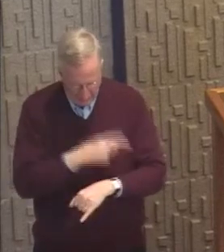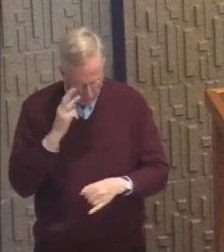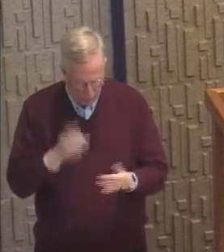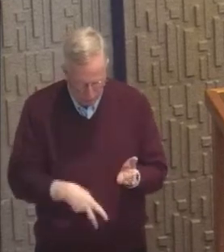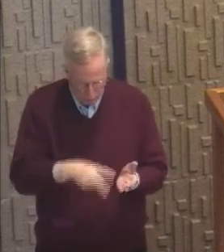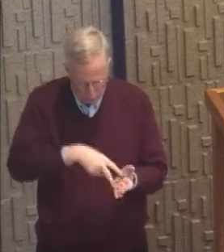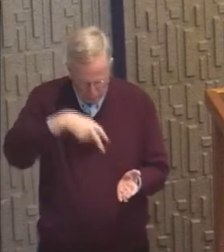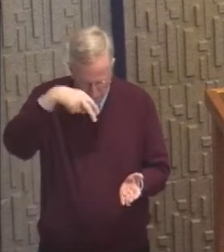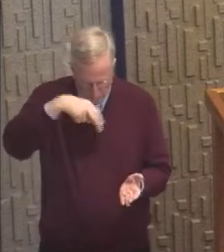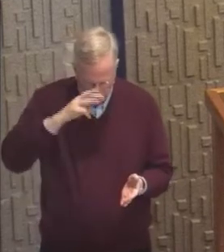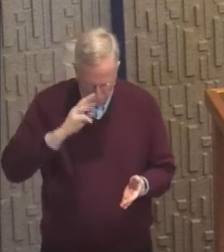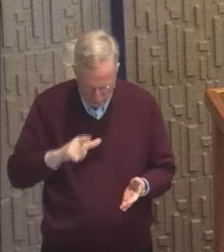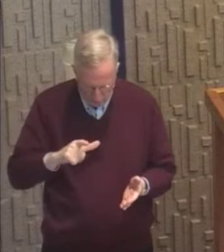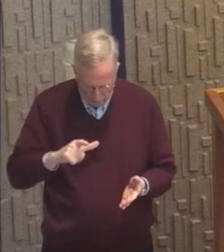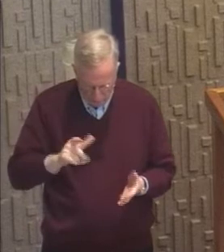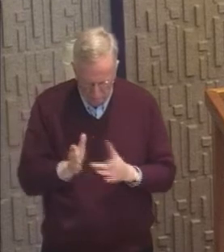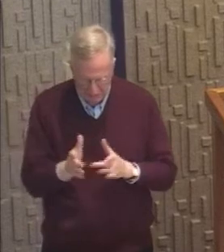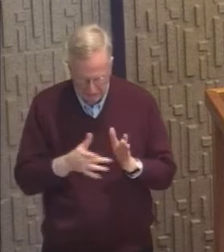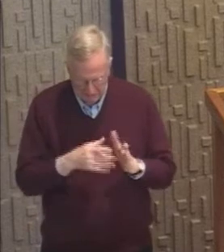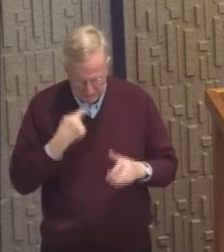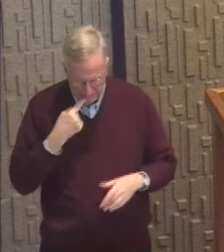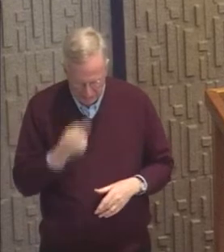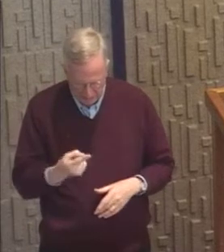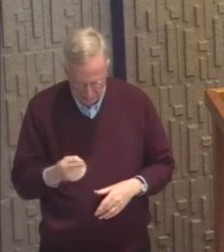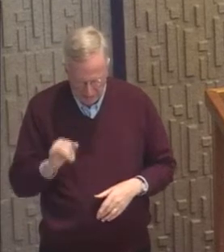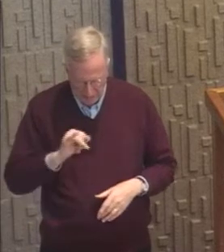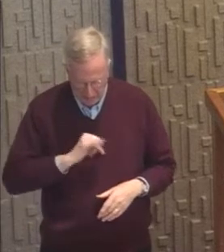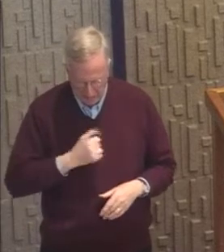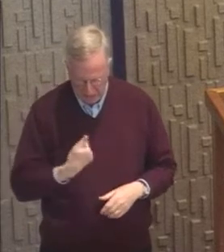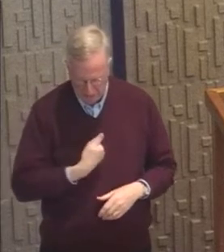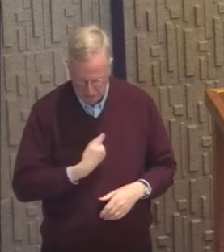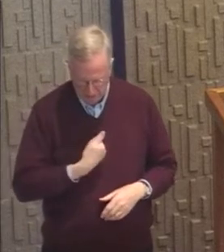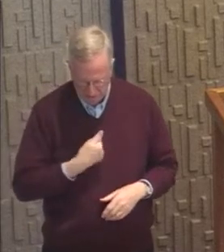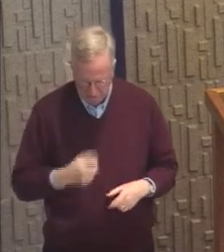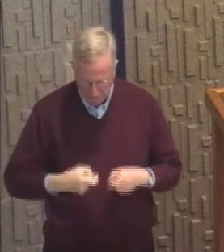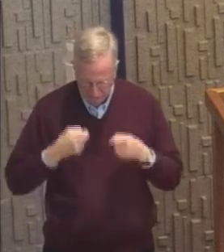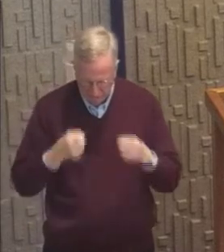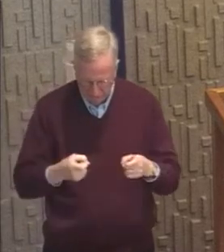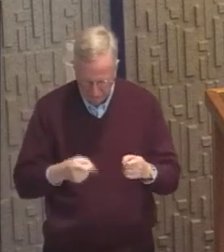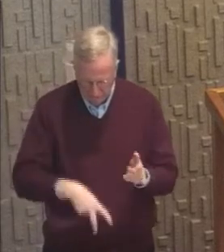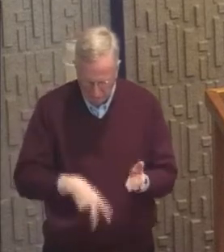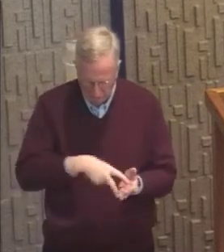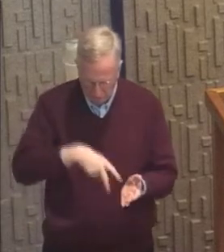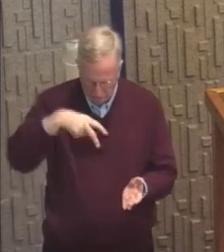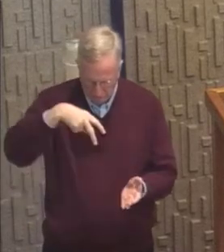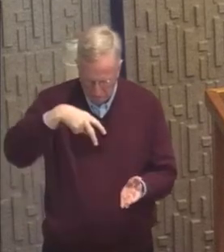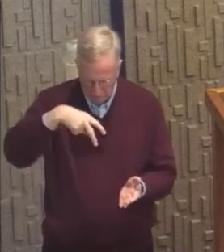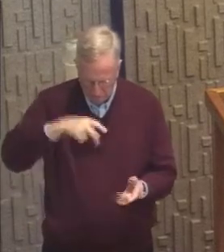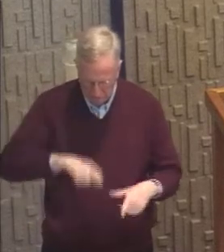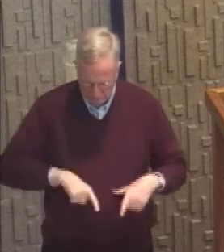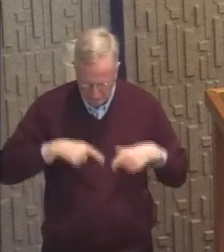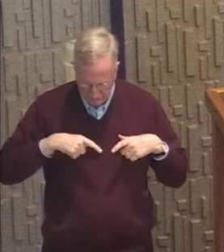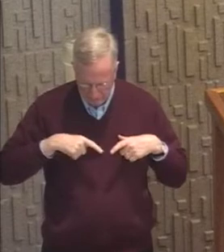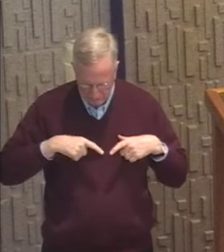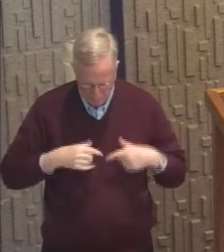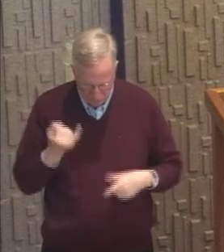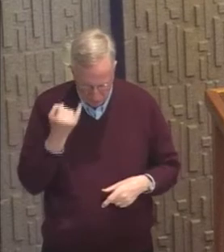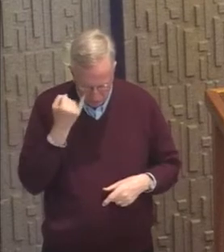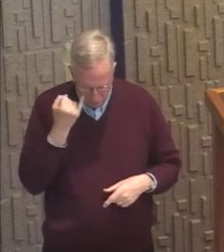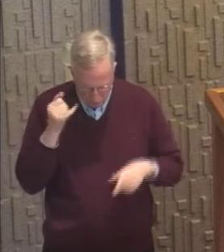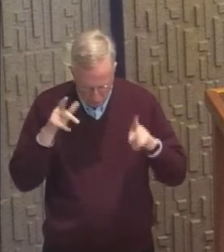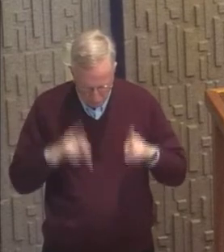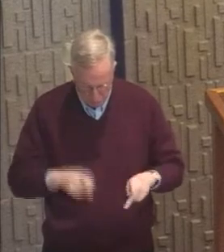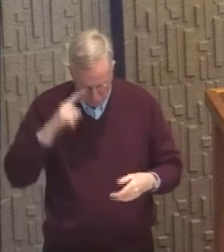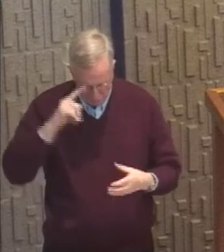Jesus told her, I am the resurrection and the life. Whoever